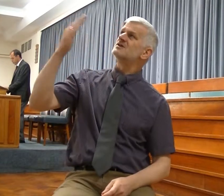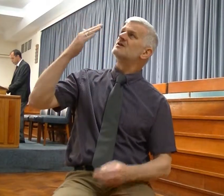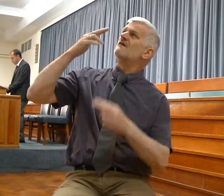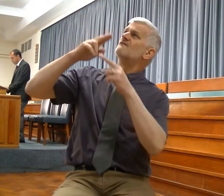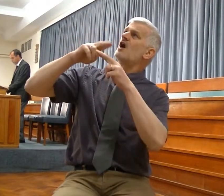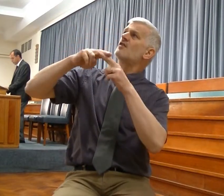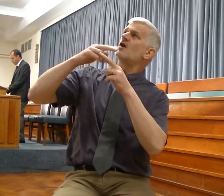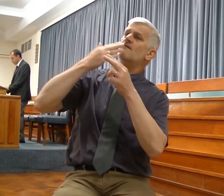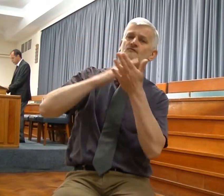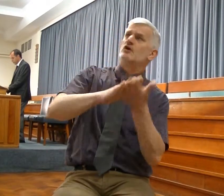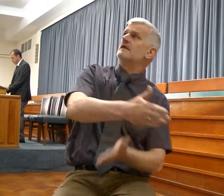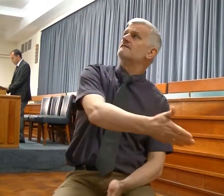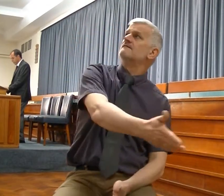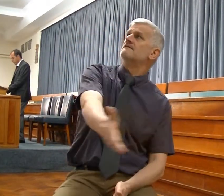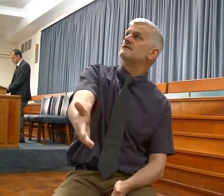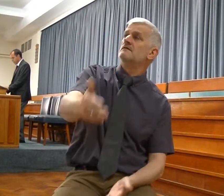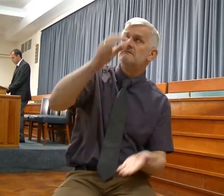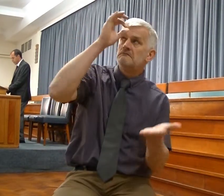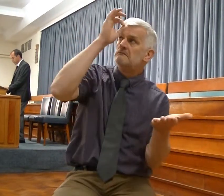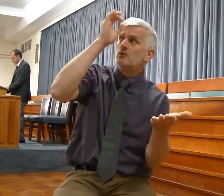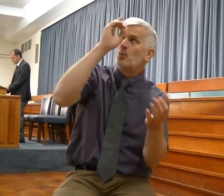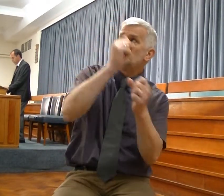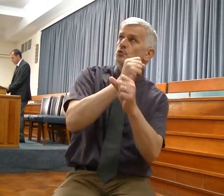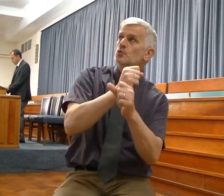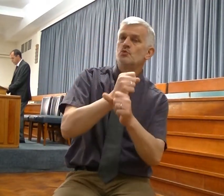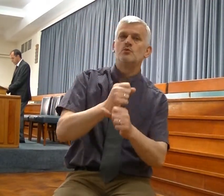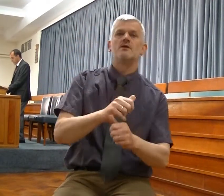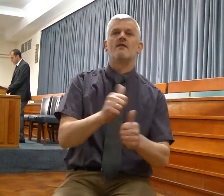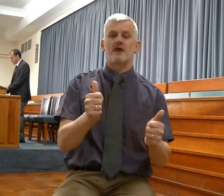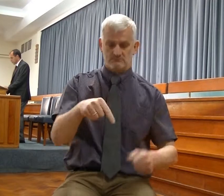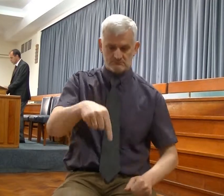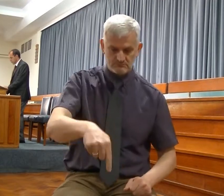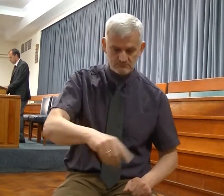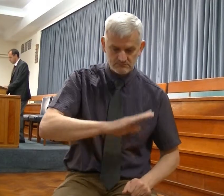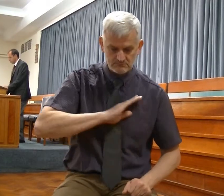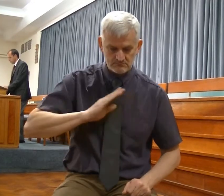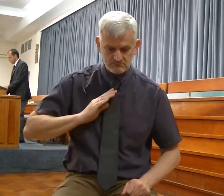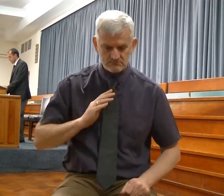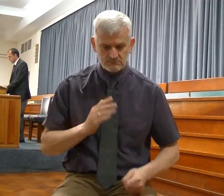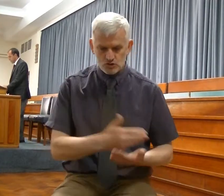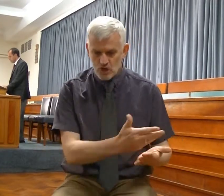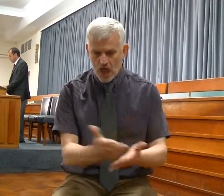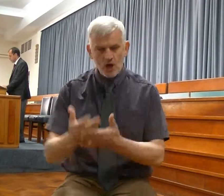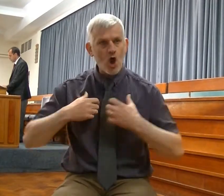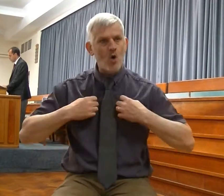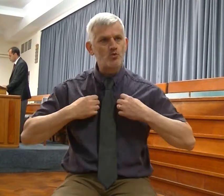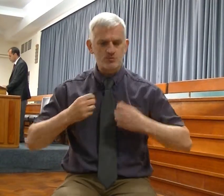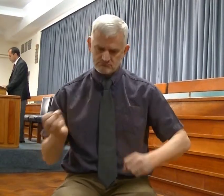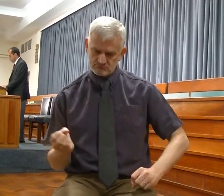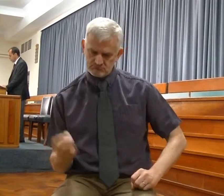not what they do. And they parted his raiment, and cast lots. And the people